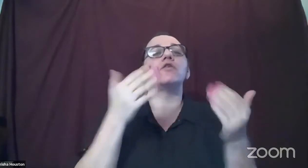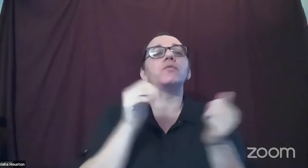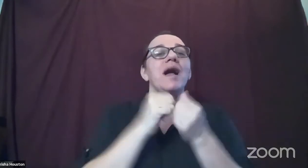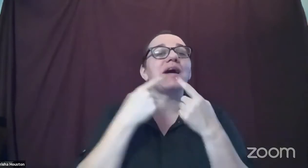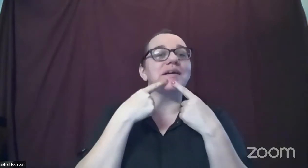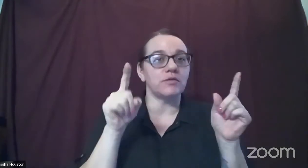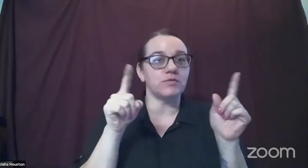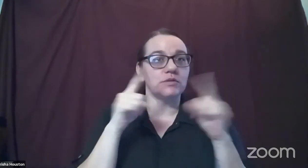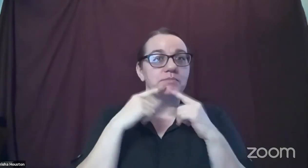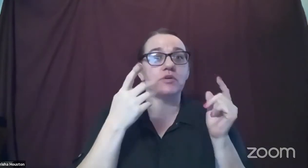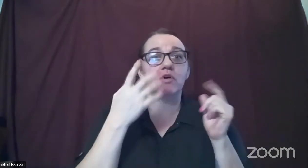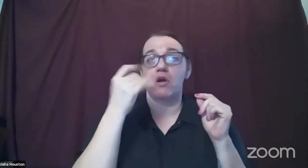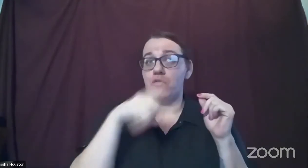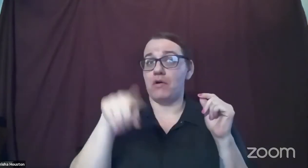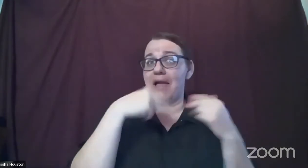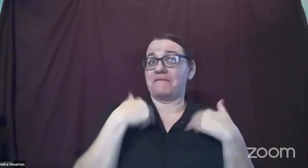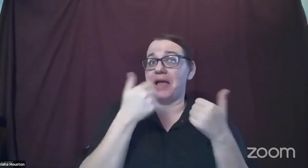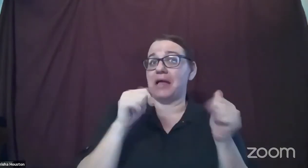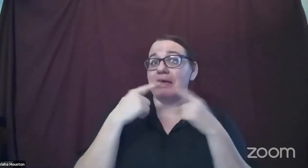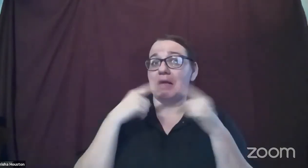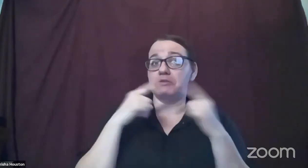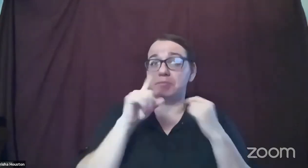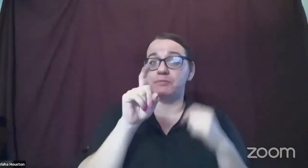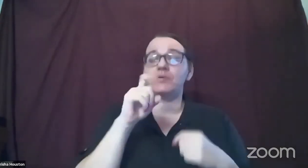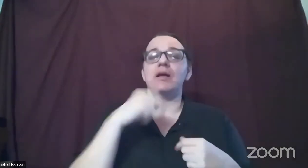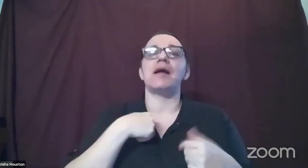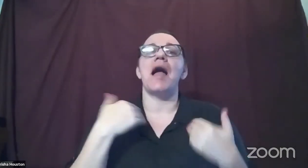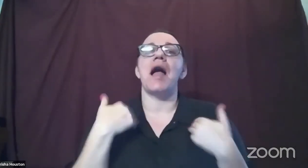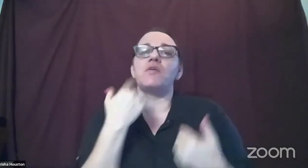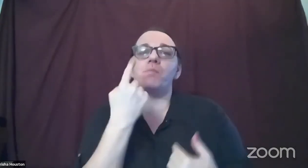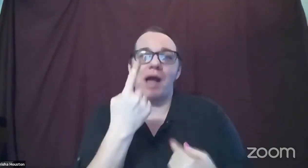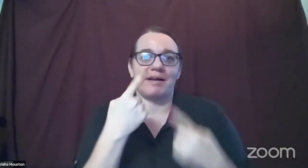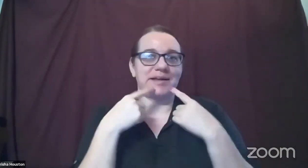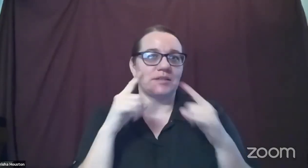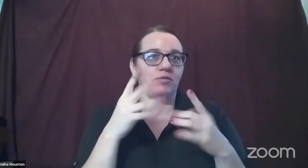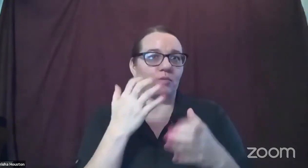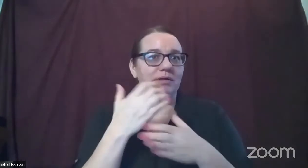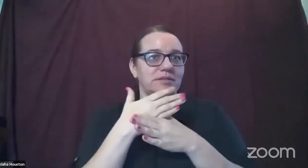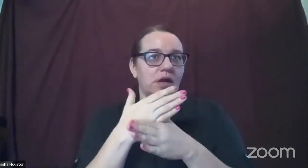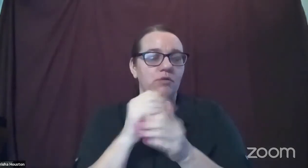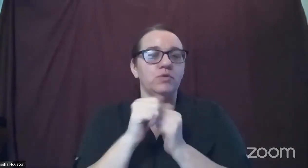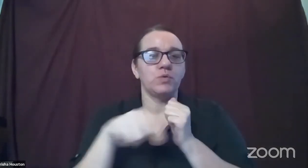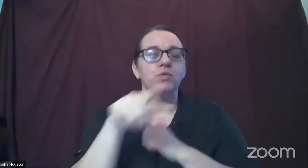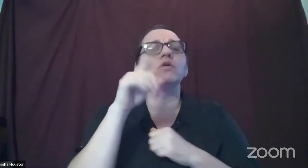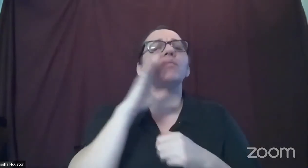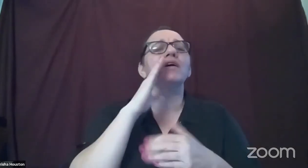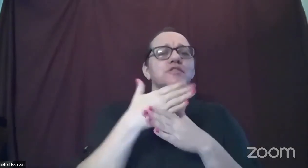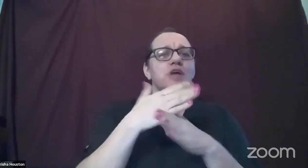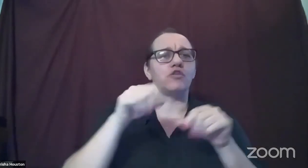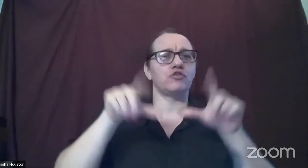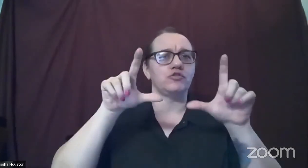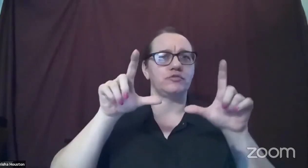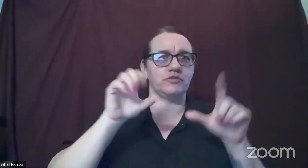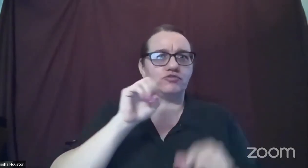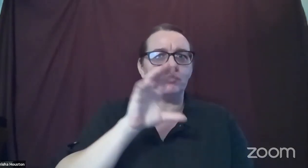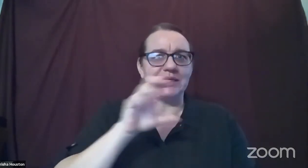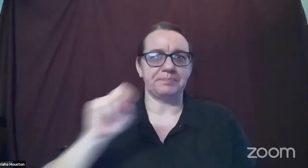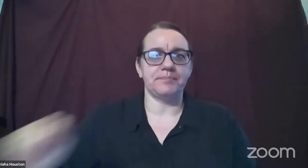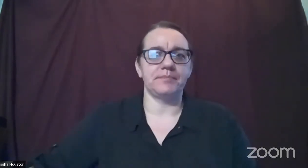We will wrap up the public comments and now move to announcements, the next item on the agenda. I do have one announcement to share.